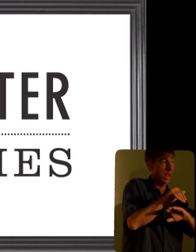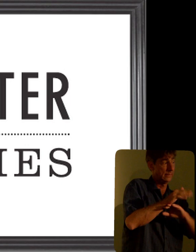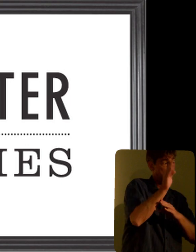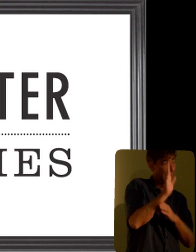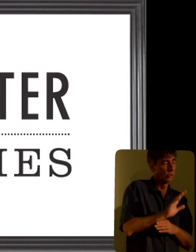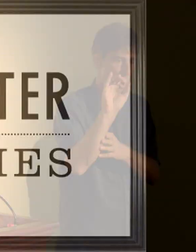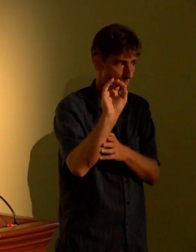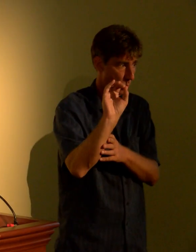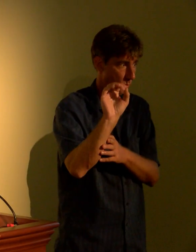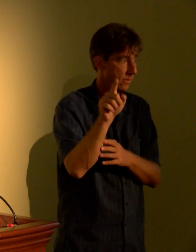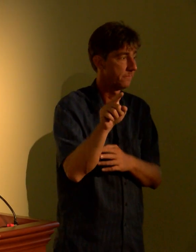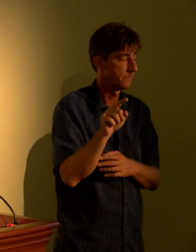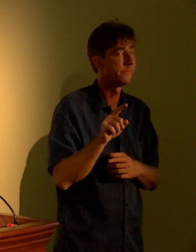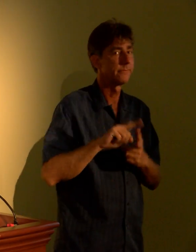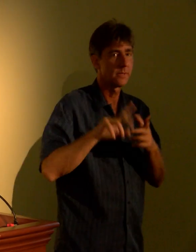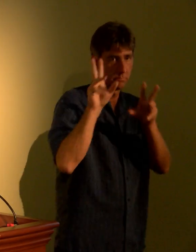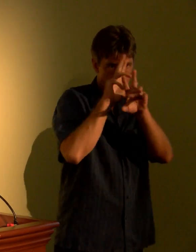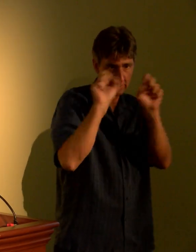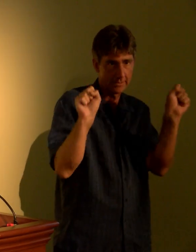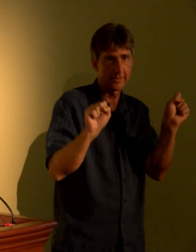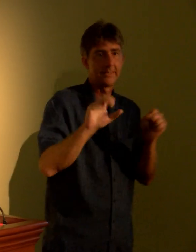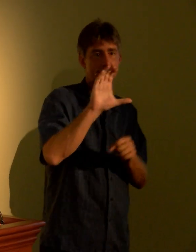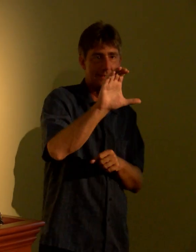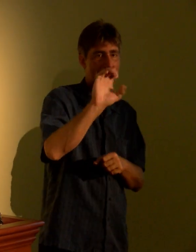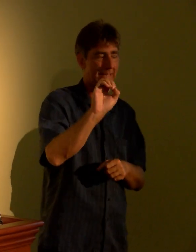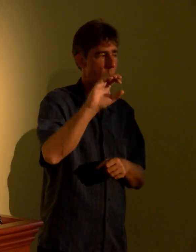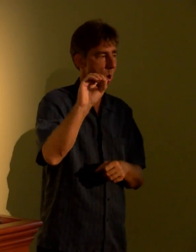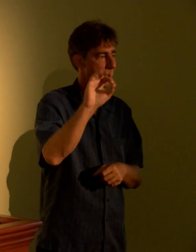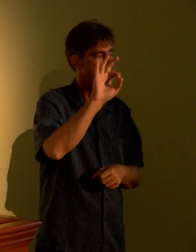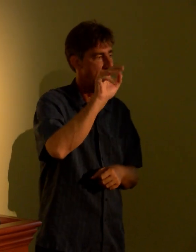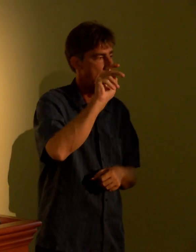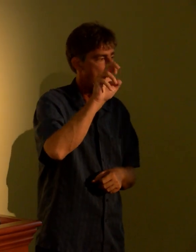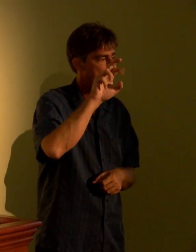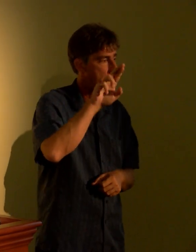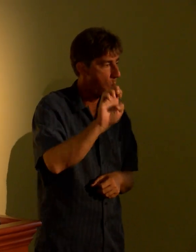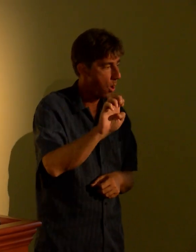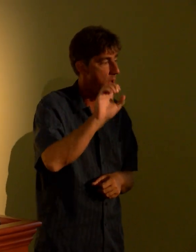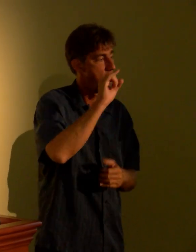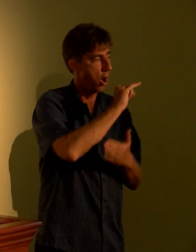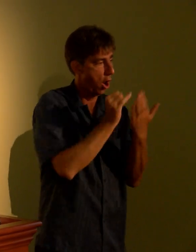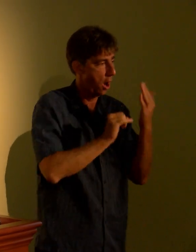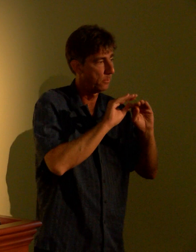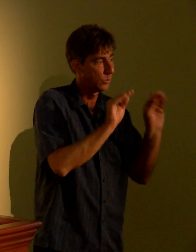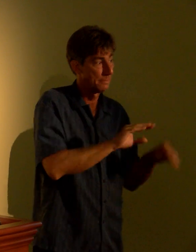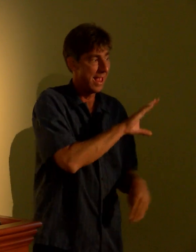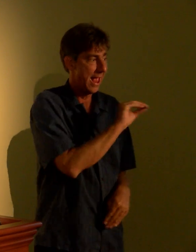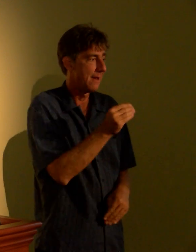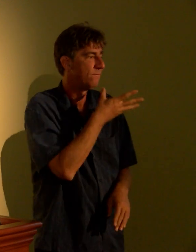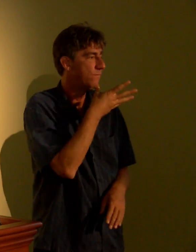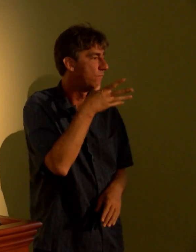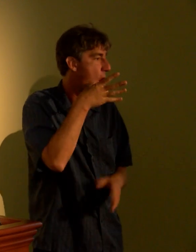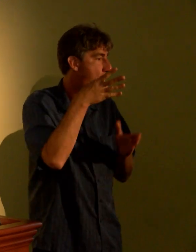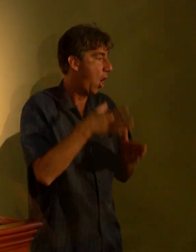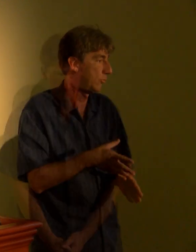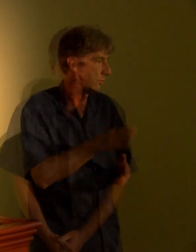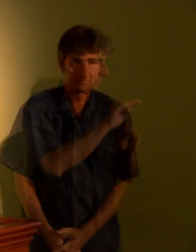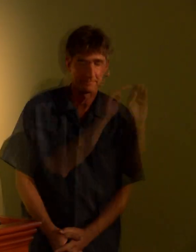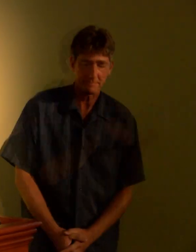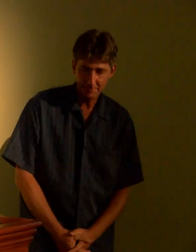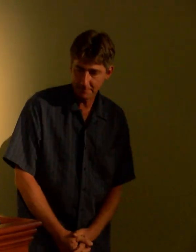Paul D'Ambrosio, President and CEO of the Fenimore Art Museum and the Farmers Museum Incorporated in Cooperstown, New